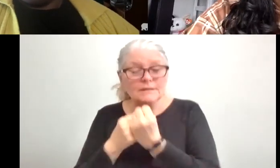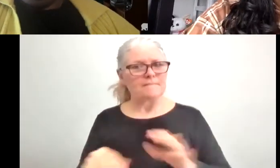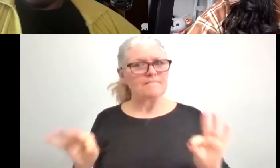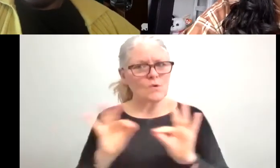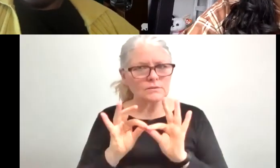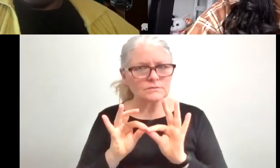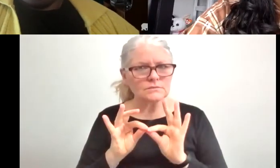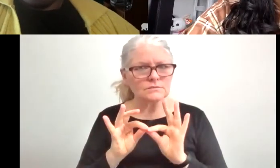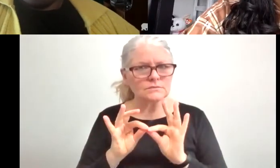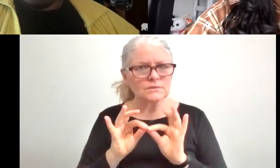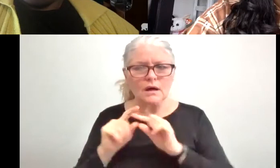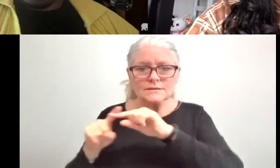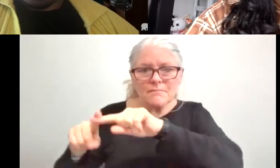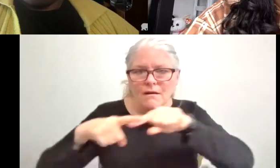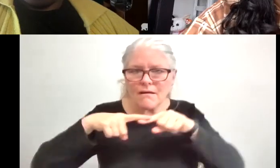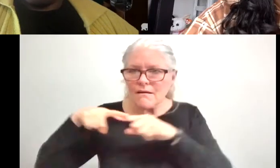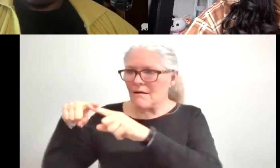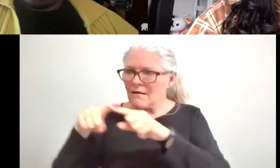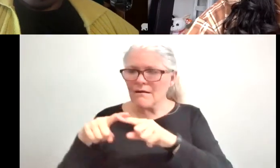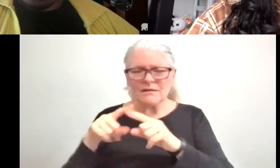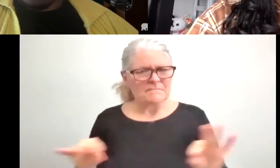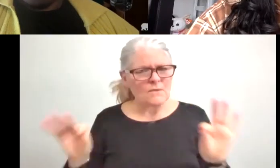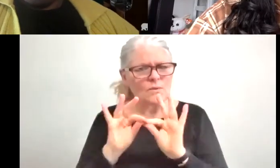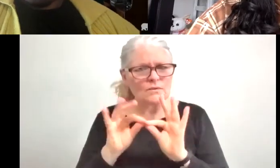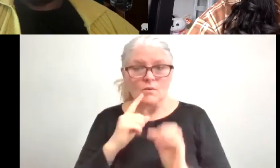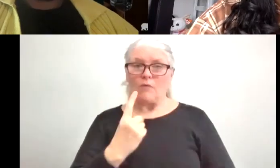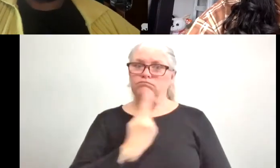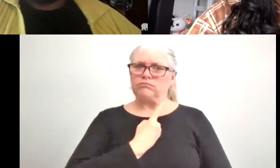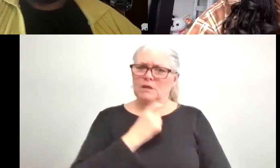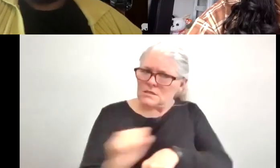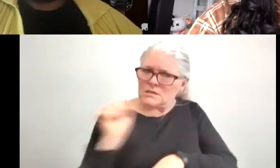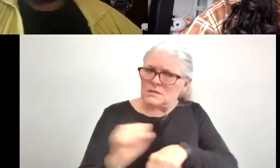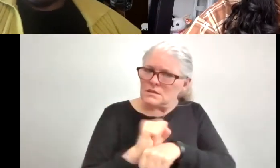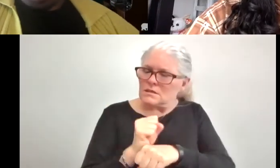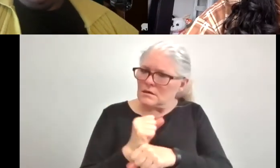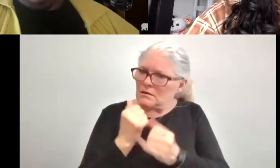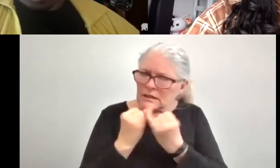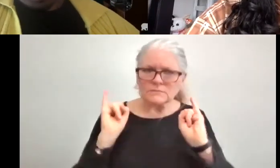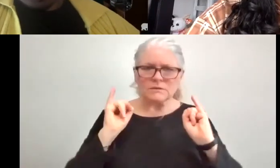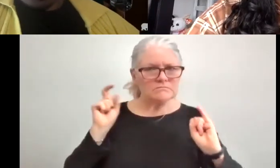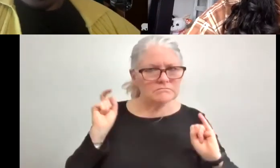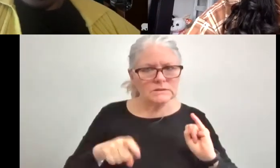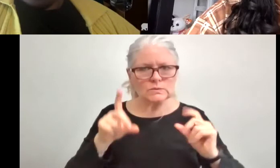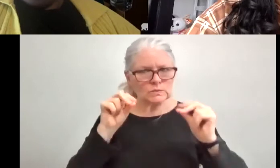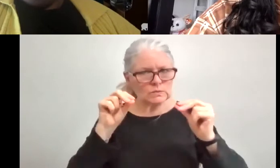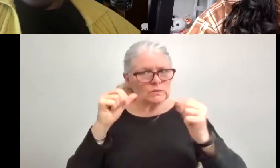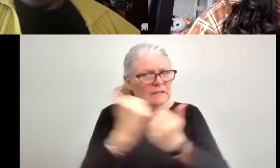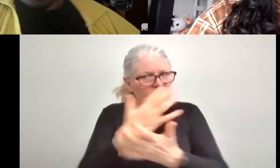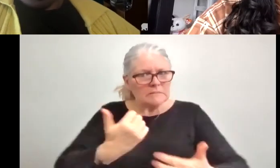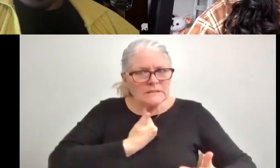And interdependence is incredibly important, and not trying to do everything on my own. So just try to be kinder to myself in general.